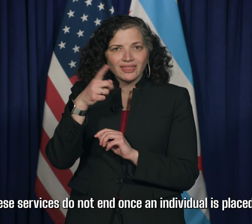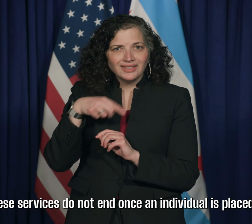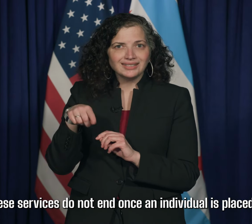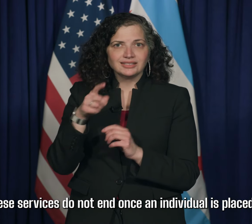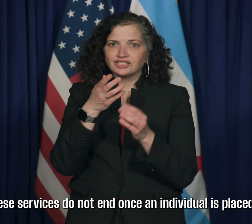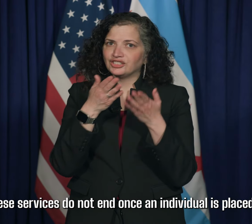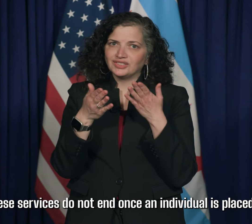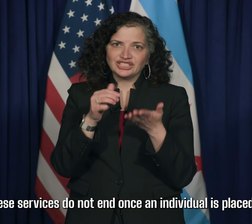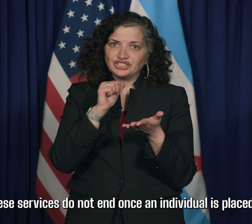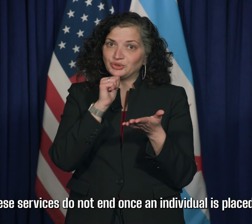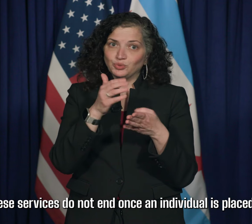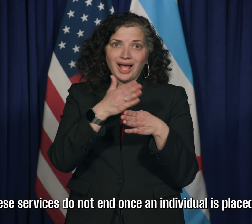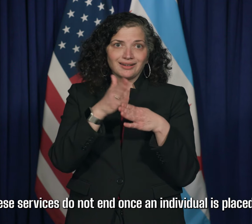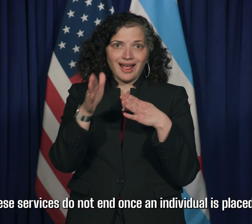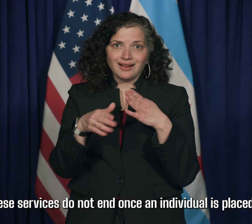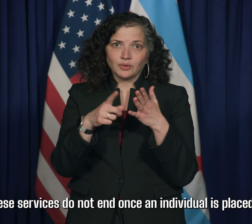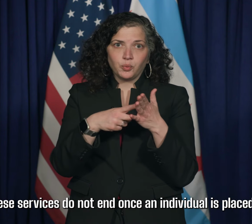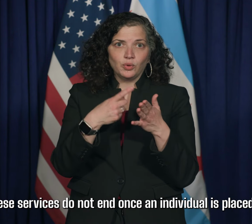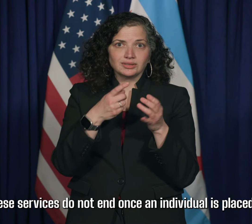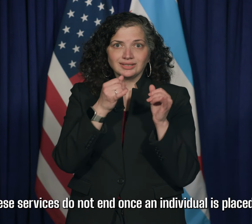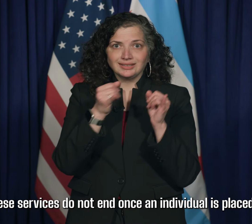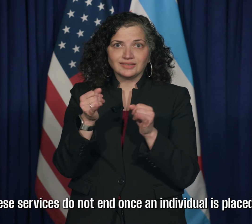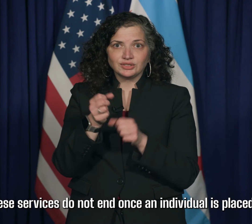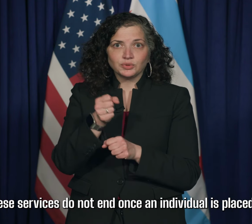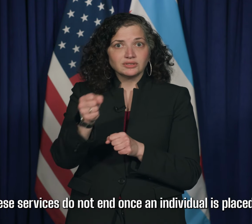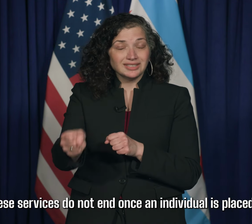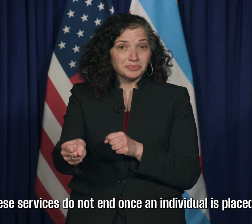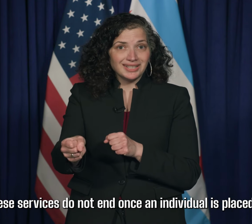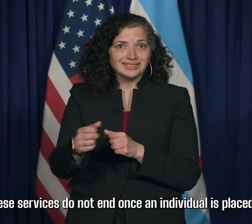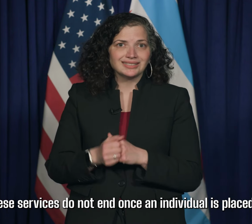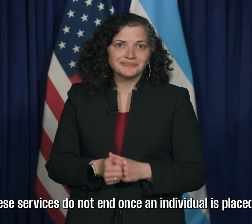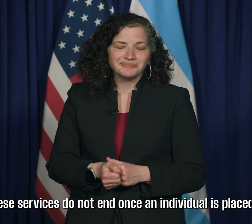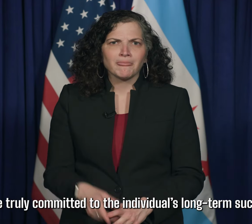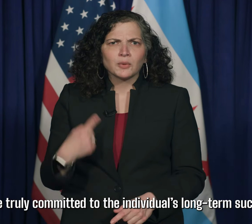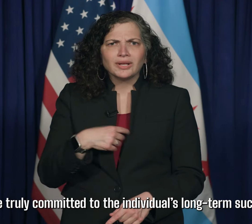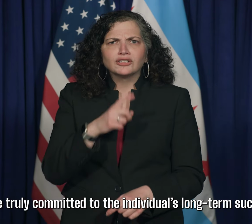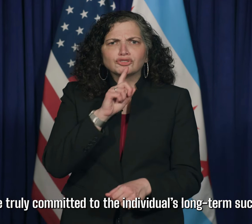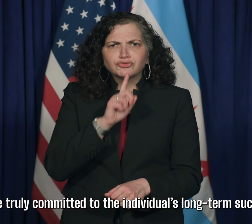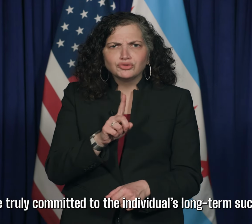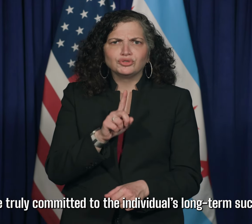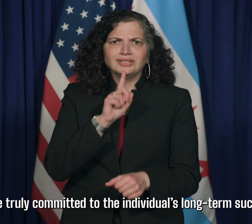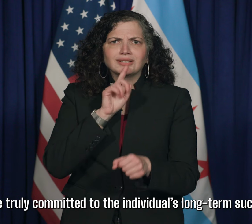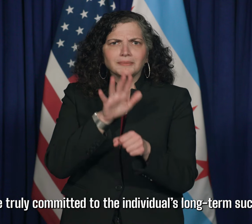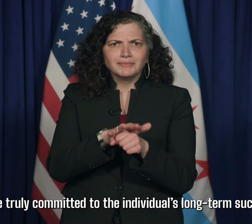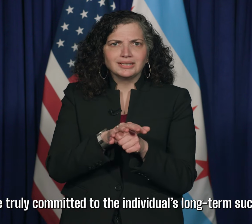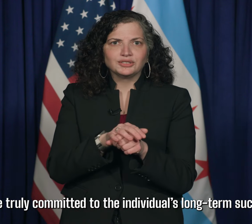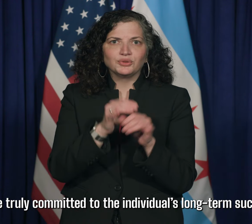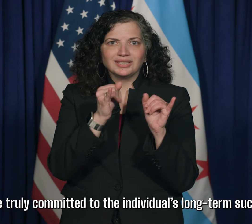These services do not end once an individual is placed. We are truly committed to the